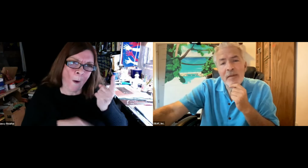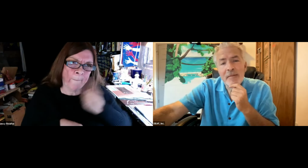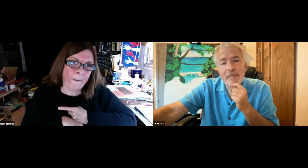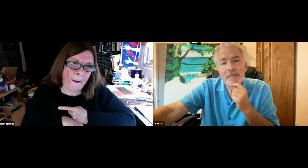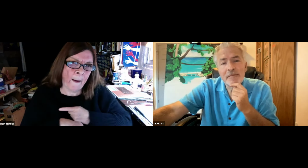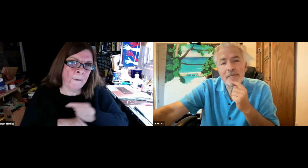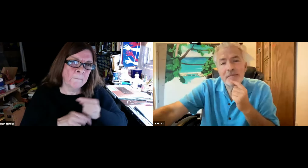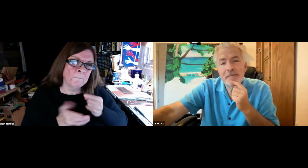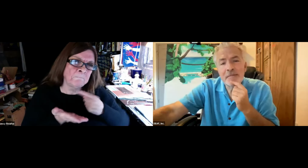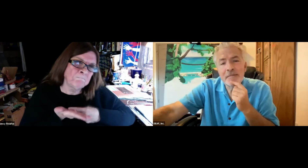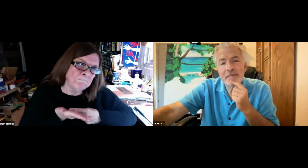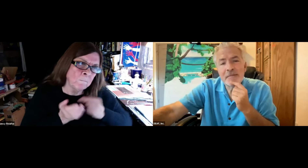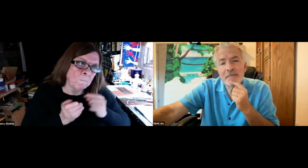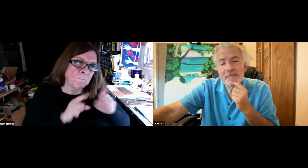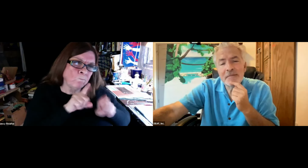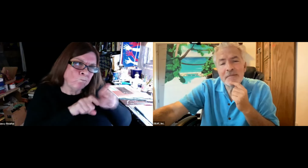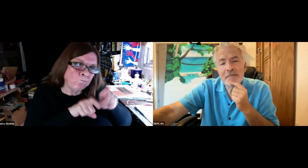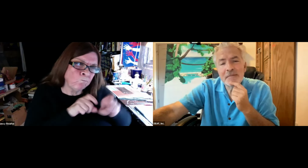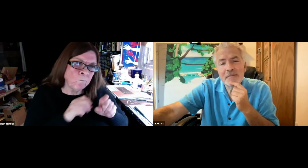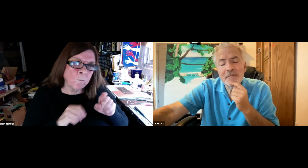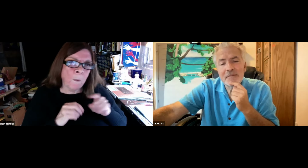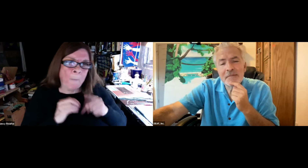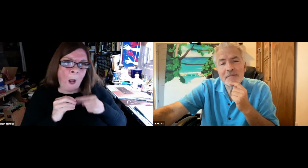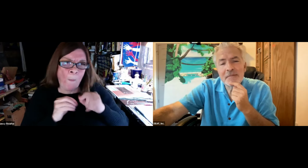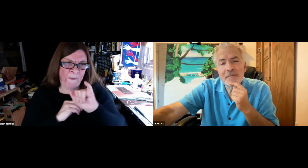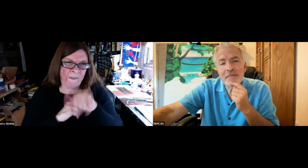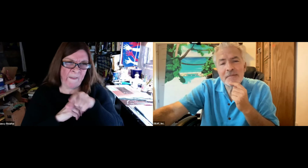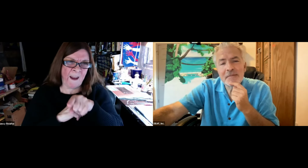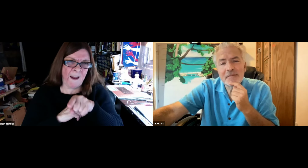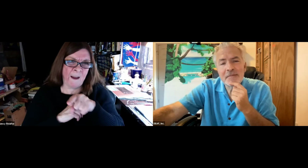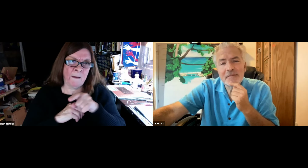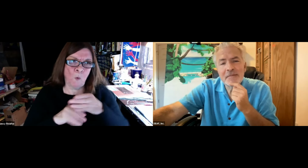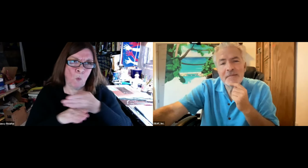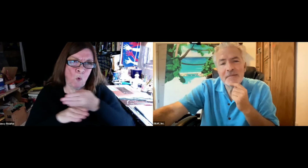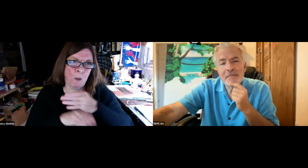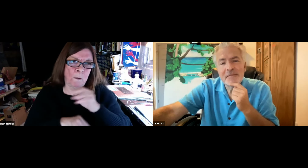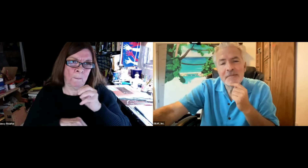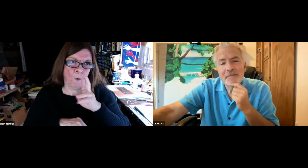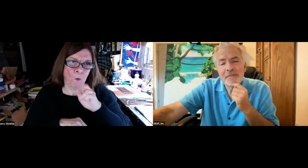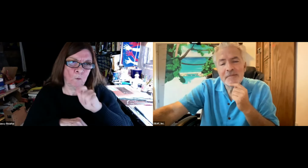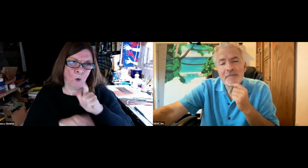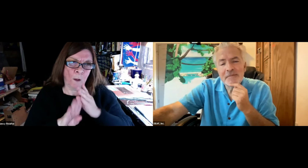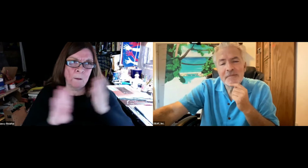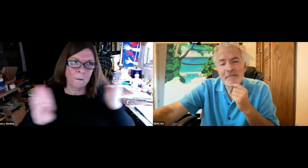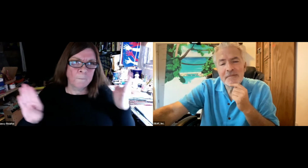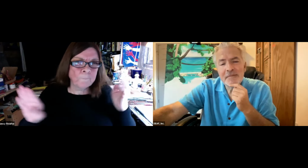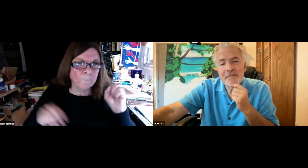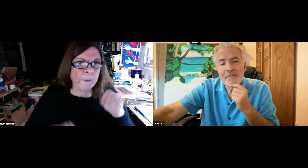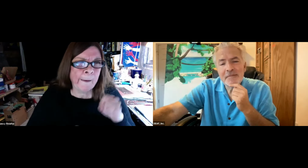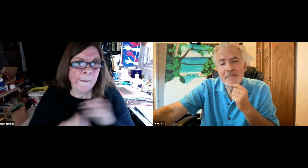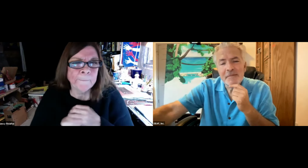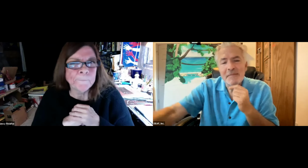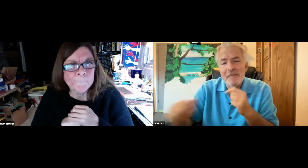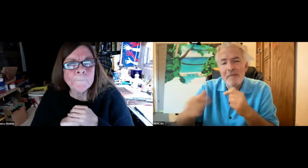day. So, she is running it, and I would like to visit one day to be able to have a conversation and ask some of the questions that I have about that particular